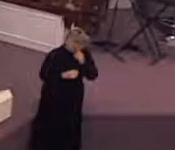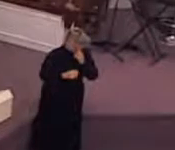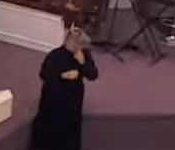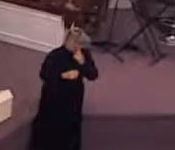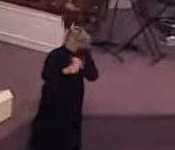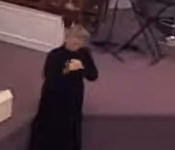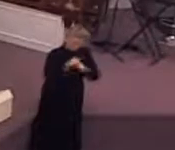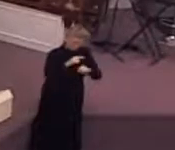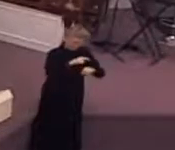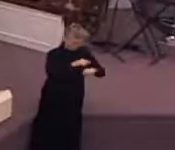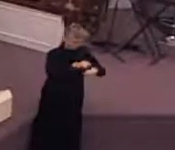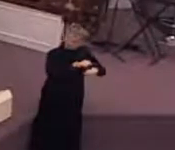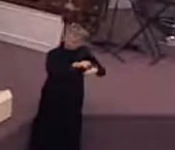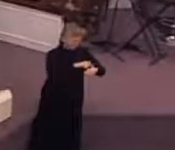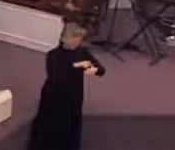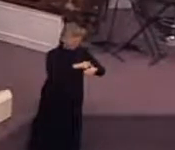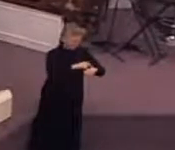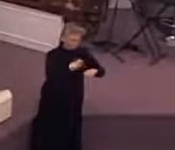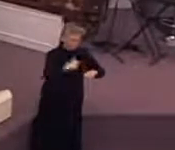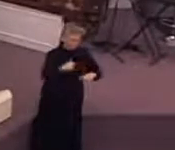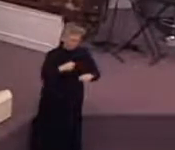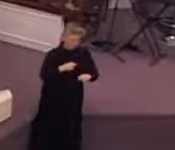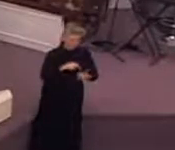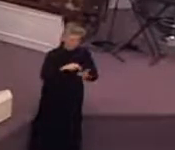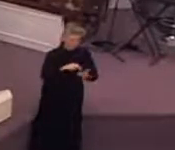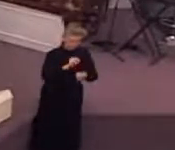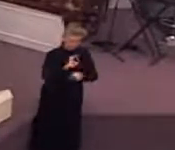This is an hour that the church has got to stand up.